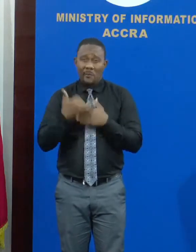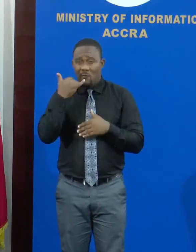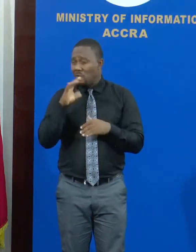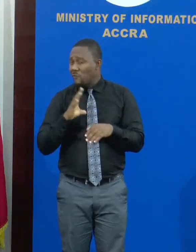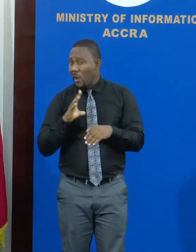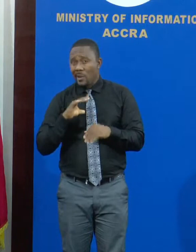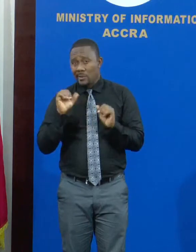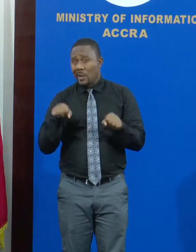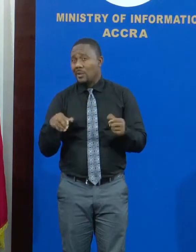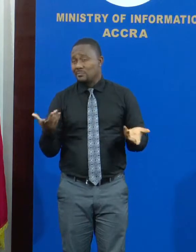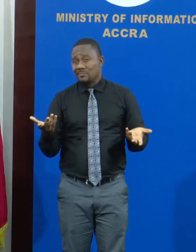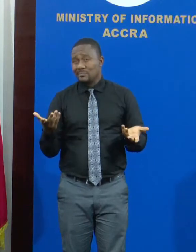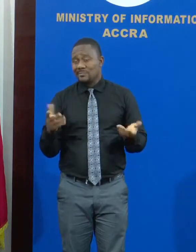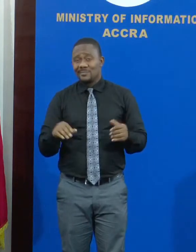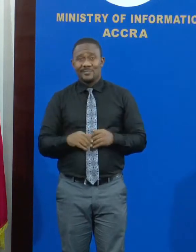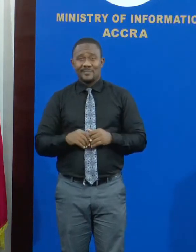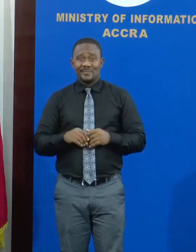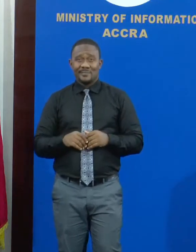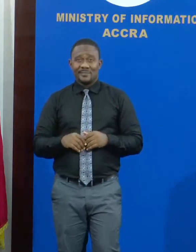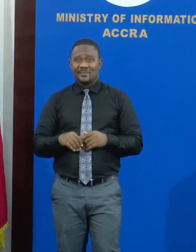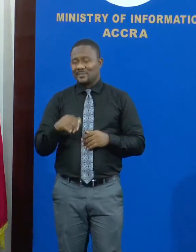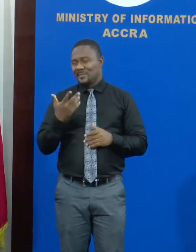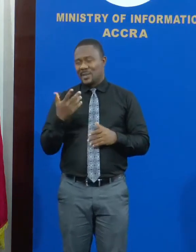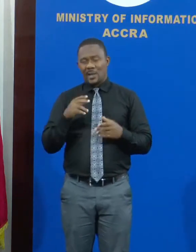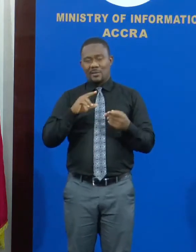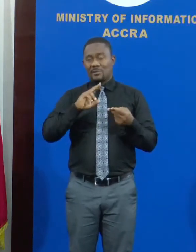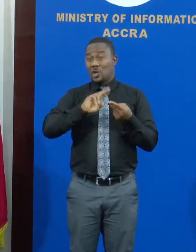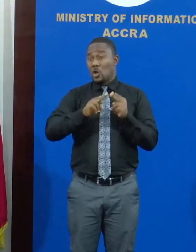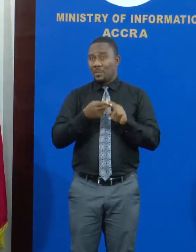do. You use the USSD short code,